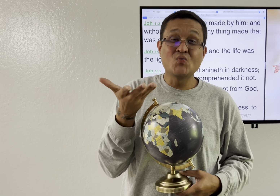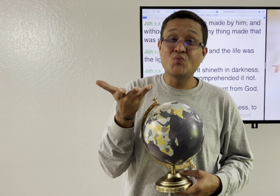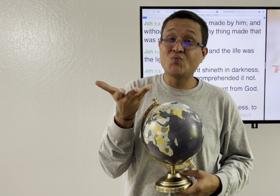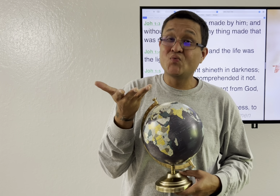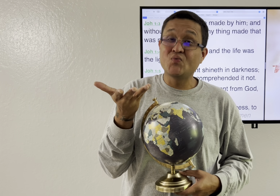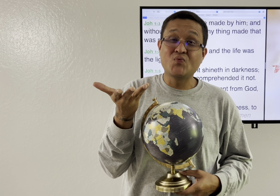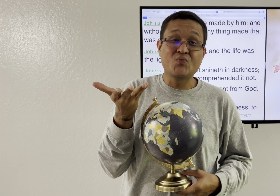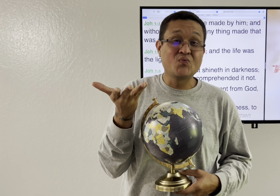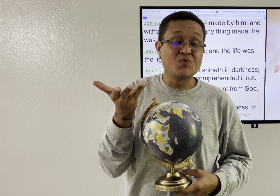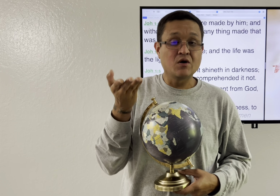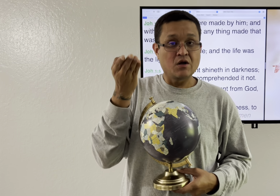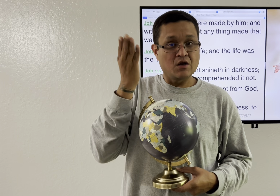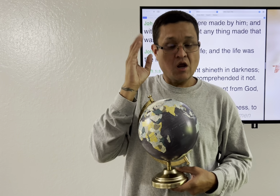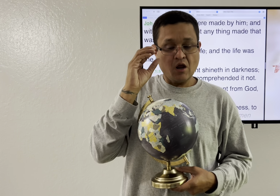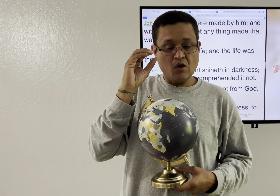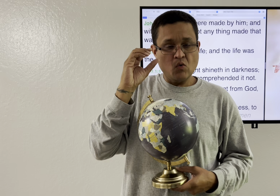So the earth was void, had nothing.